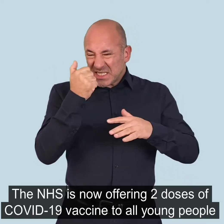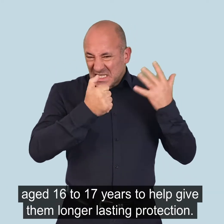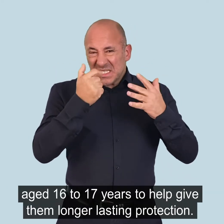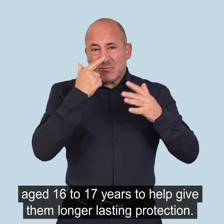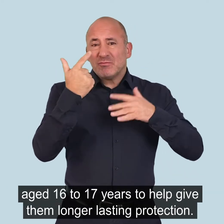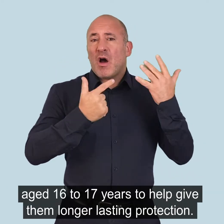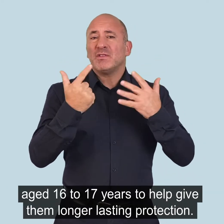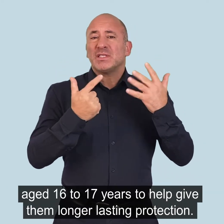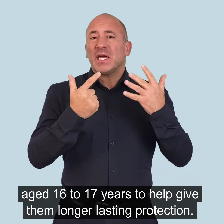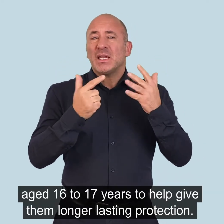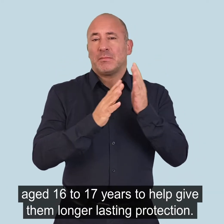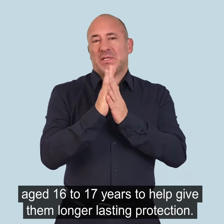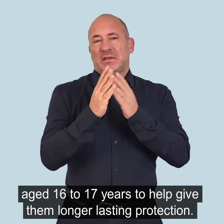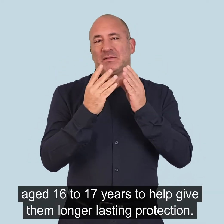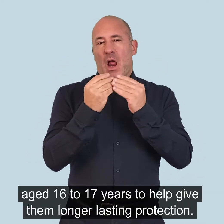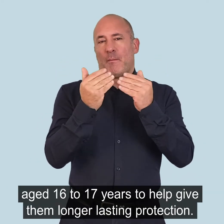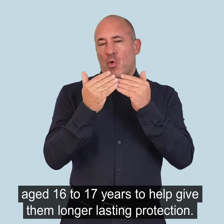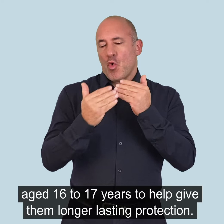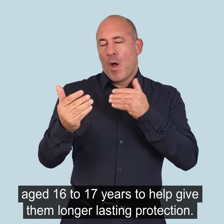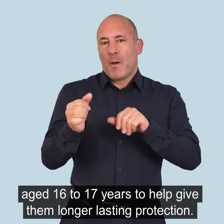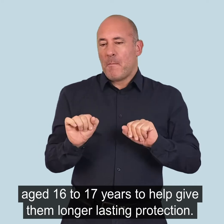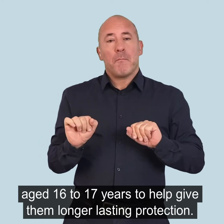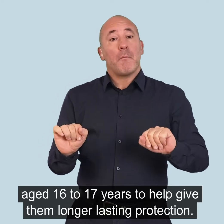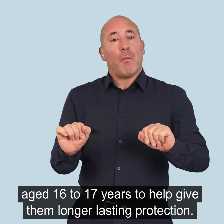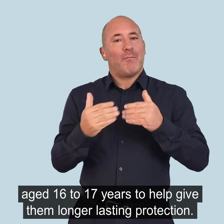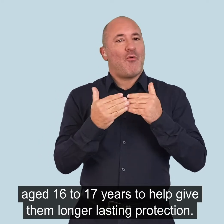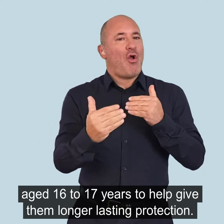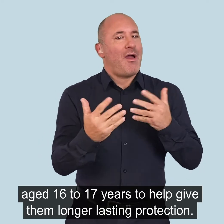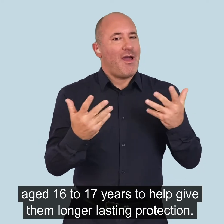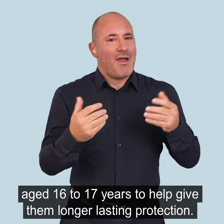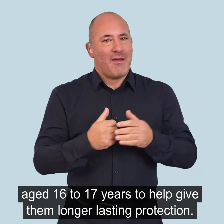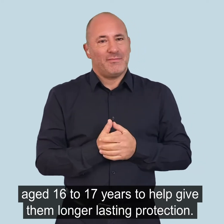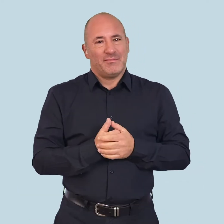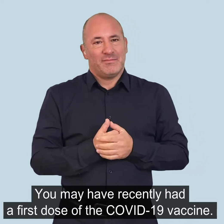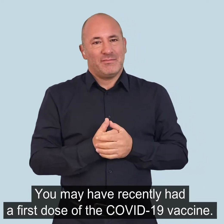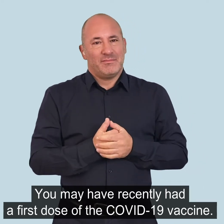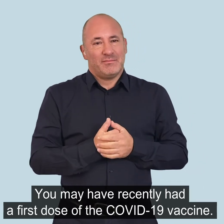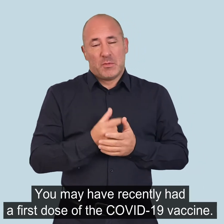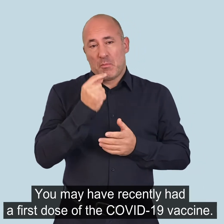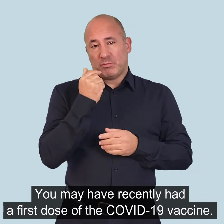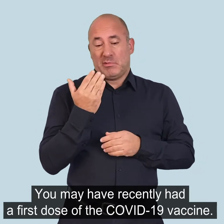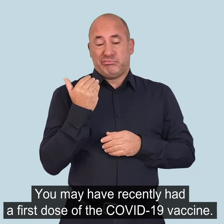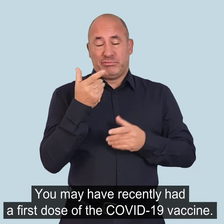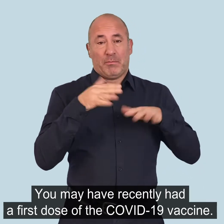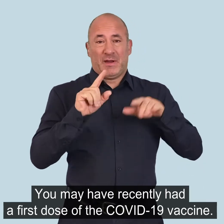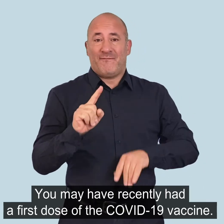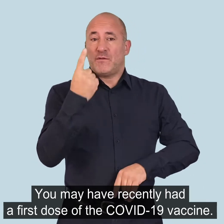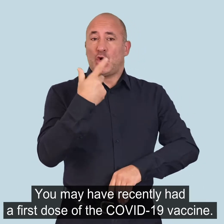aged 16 to 17 years to help give them longer-lasting protection. You may have recently had a first dose of